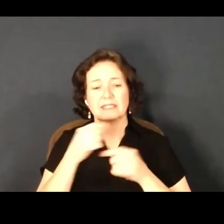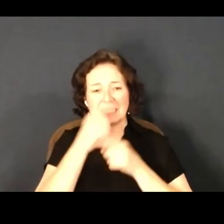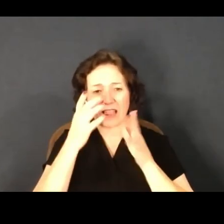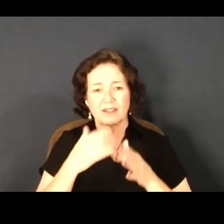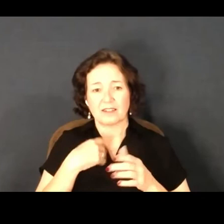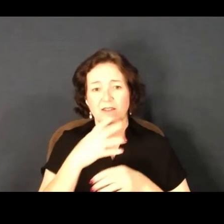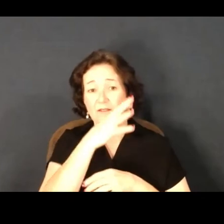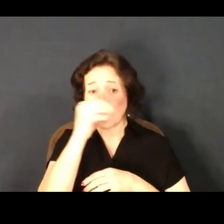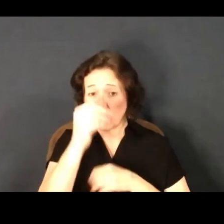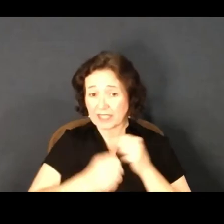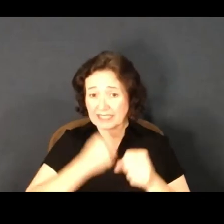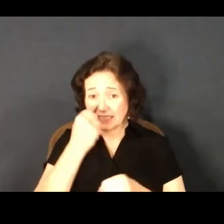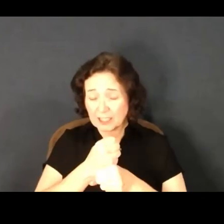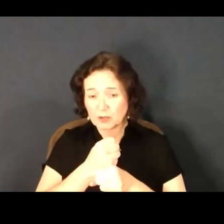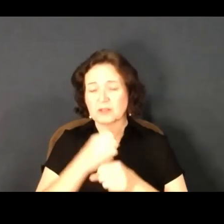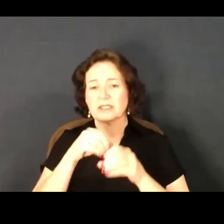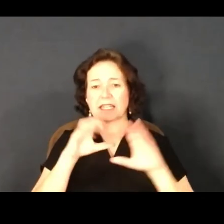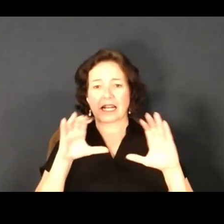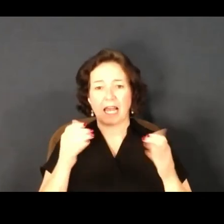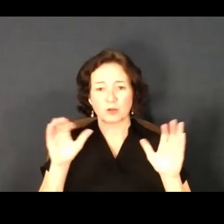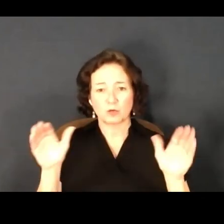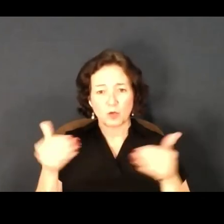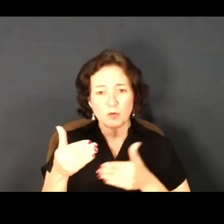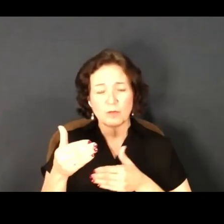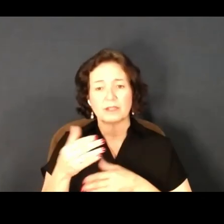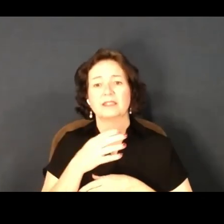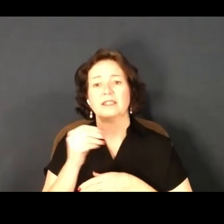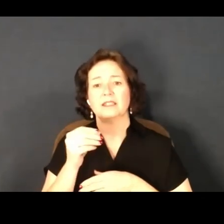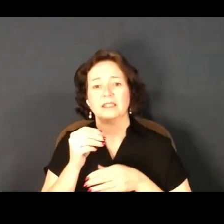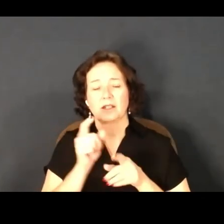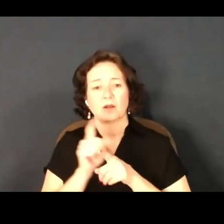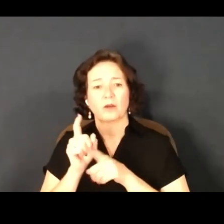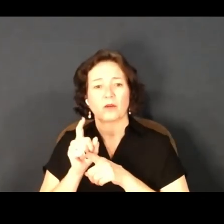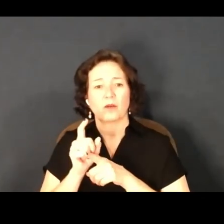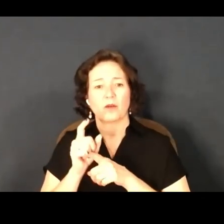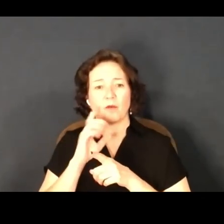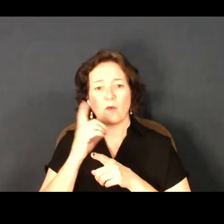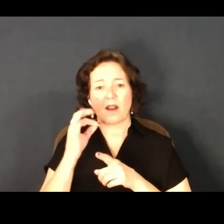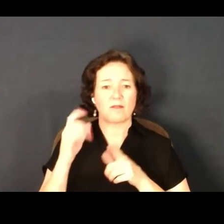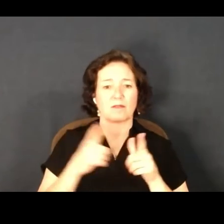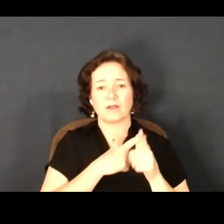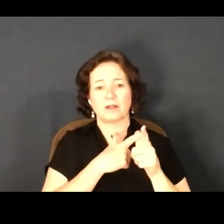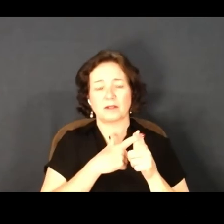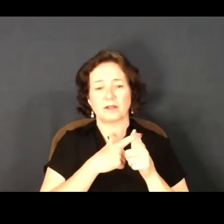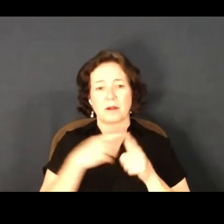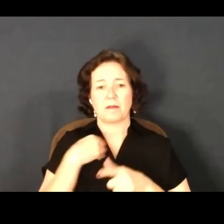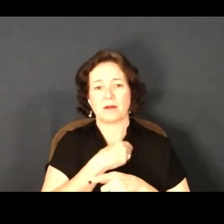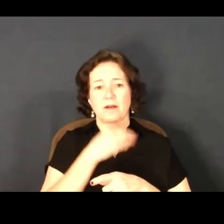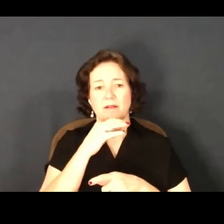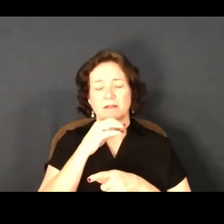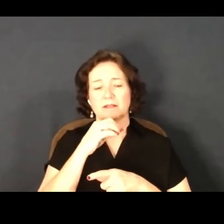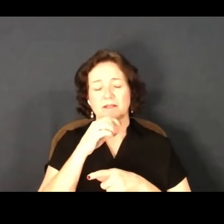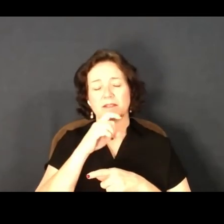40 years in the classroom, and she's one of the original members of the Tejas